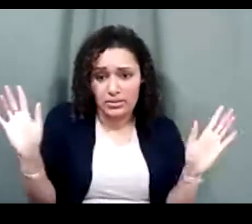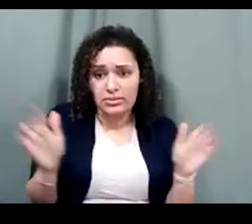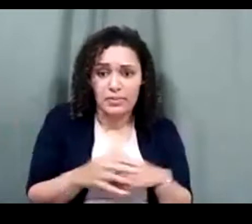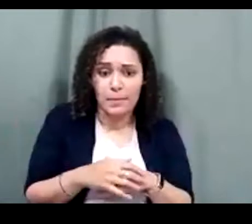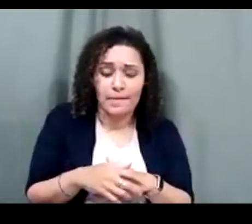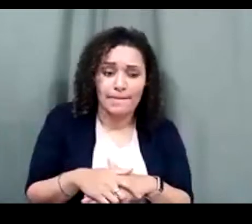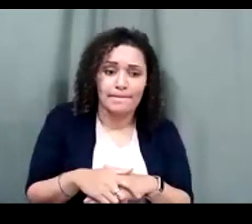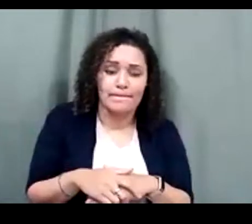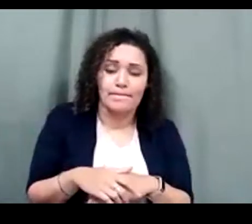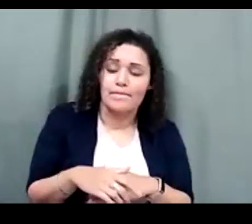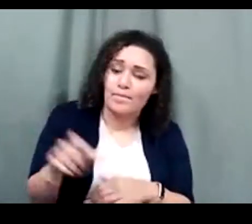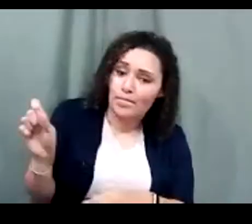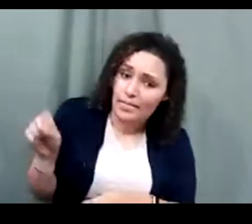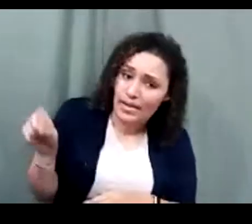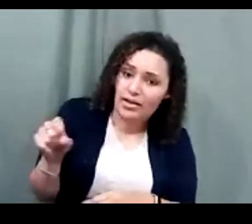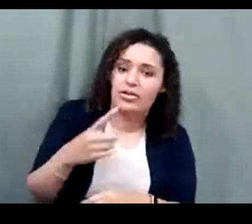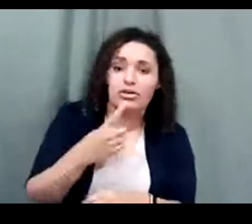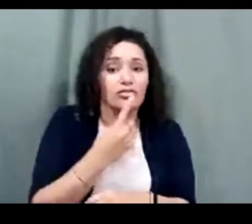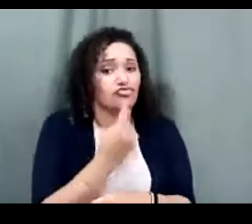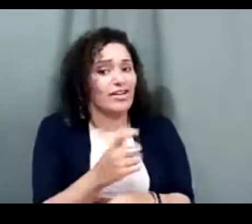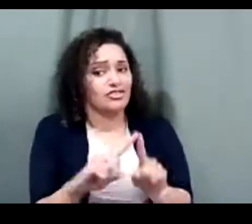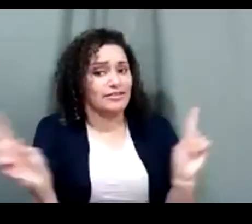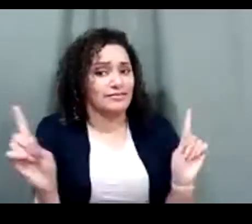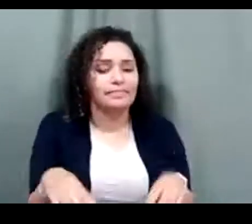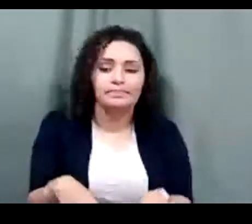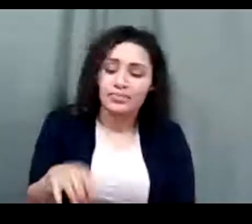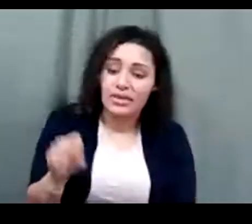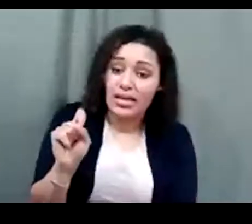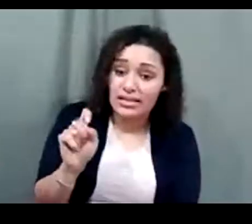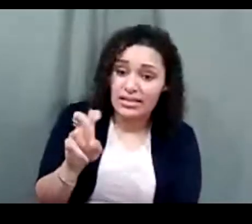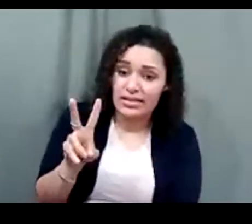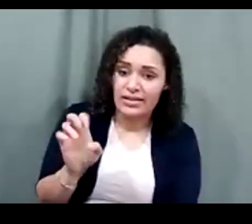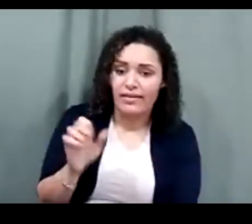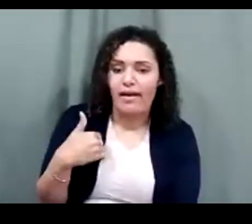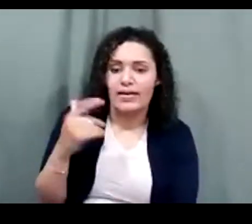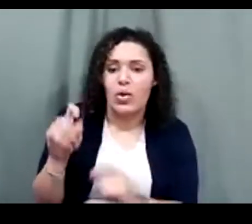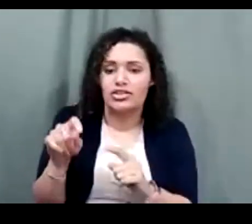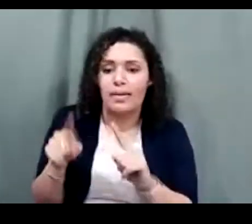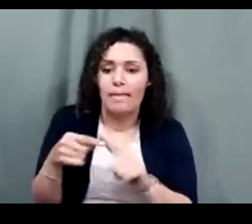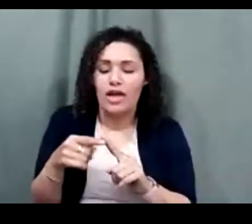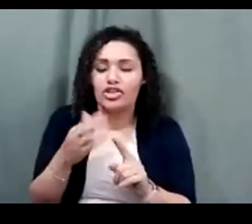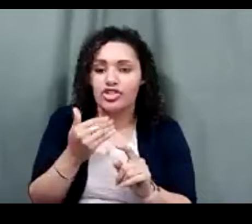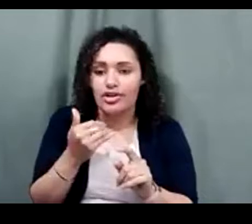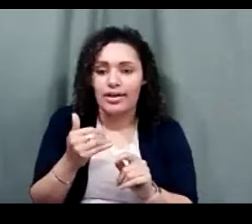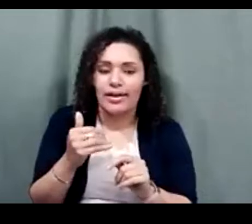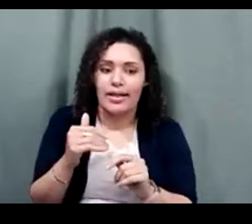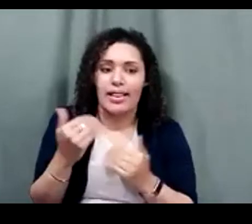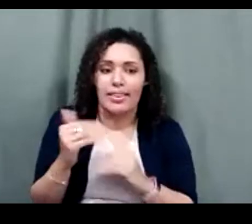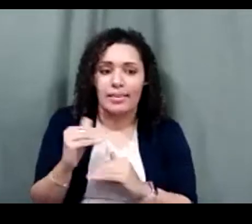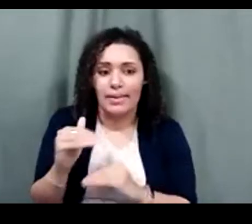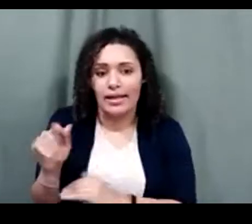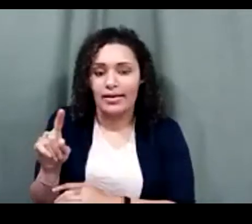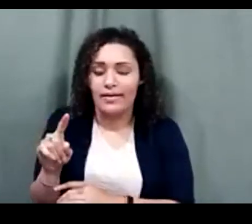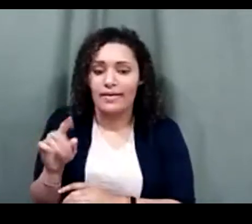yeah. Reds, not so much. So then Steve had a couple of questions about just the sugar, the limiting factor for bottle